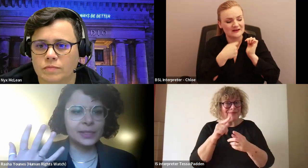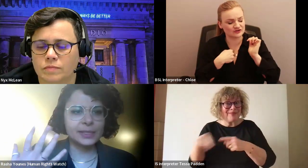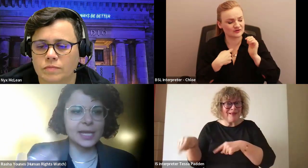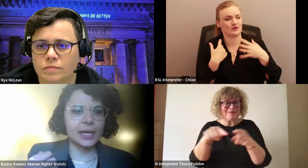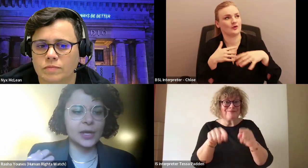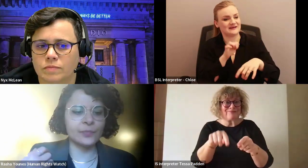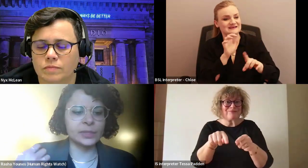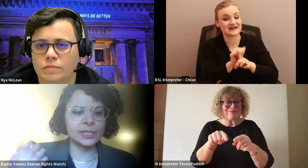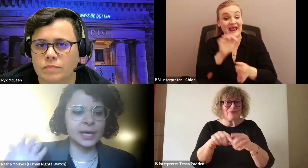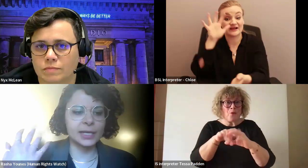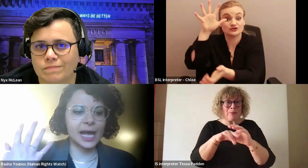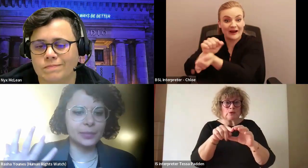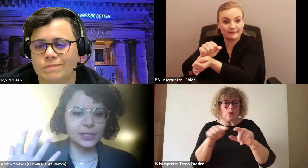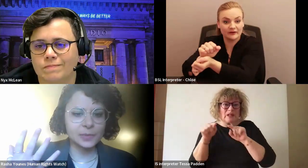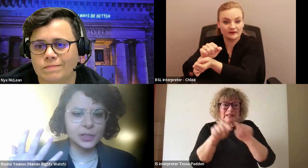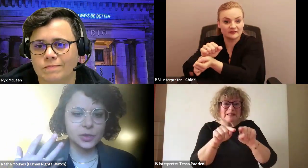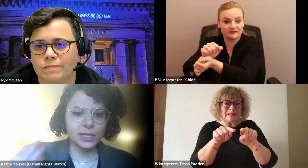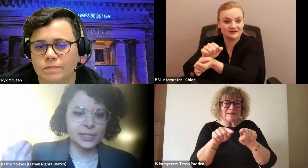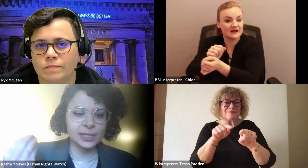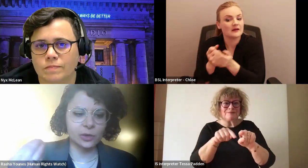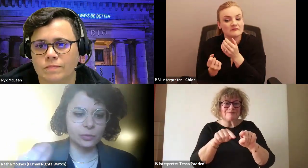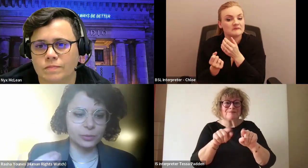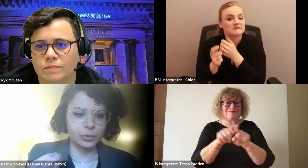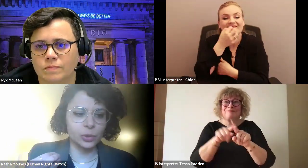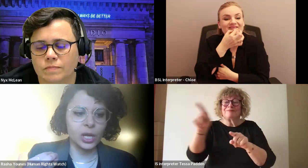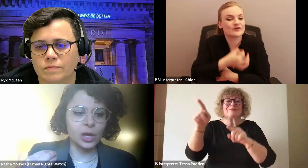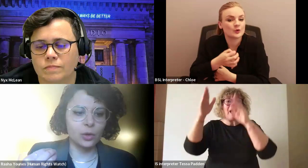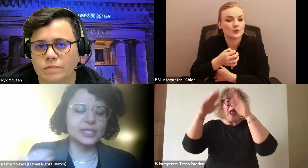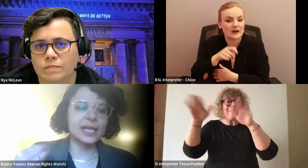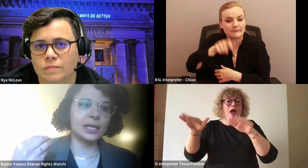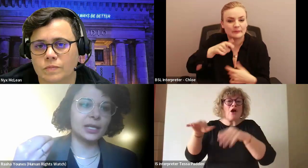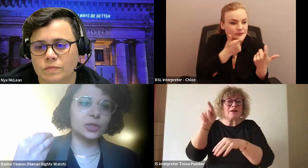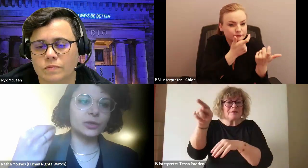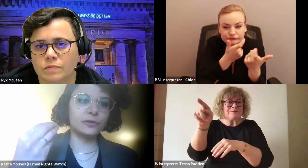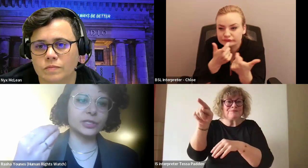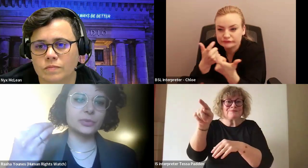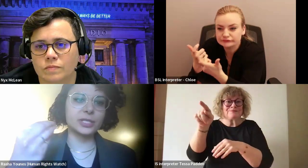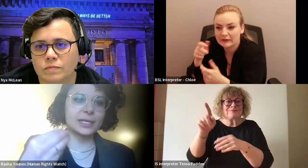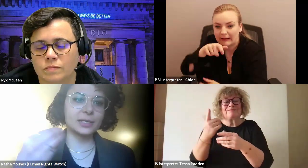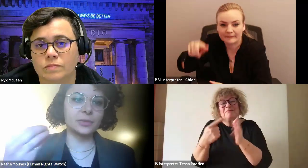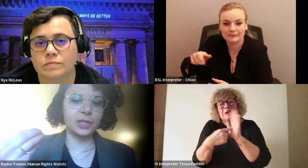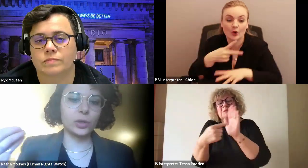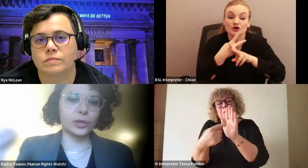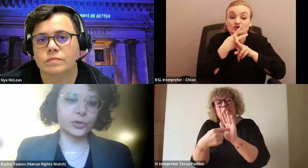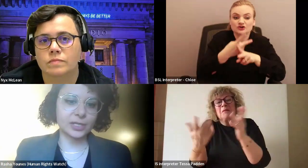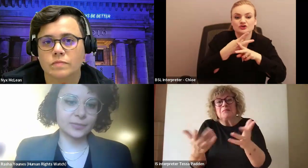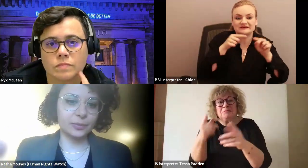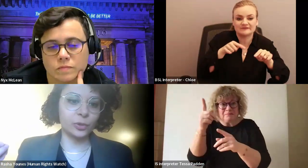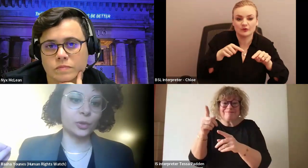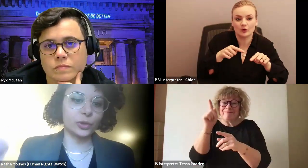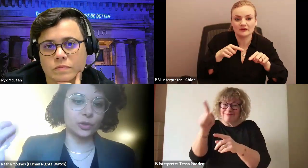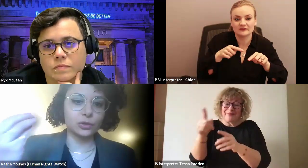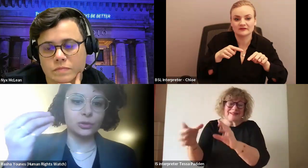know, entrapment did not happen as much. So hunting down people or security forces pretending to be queer or